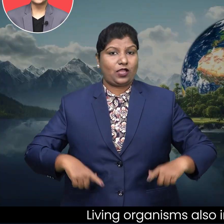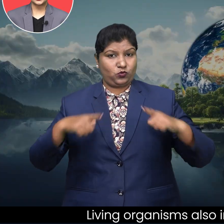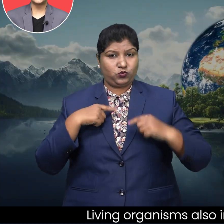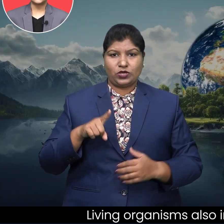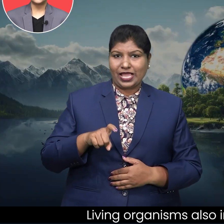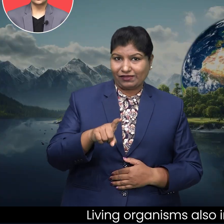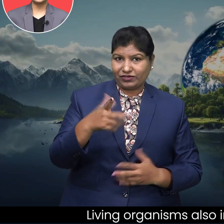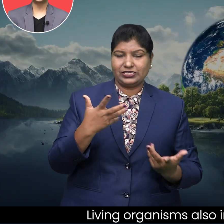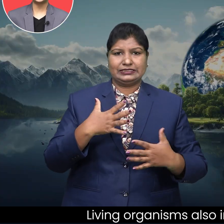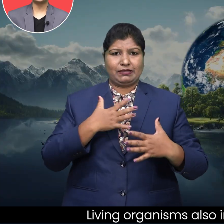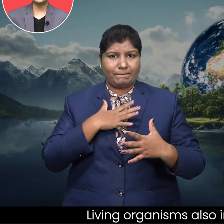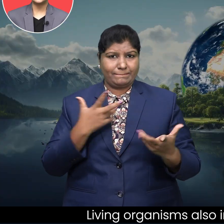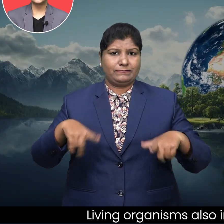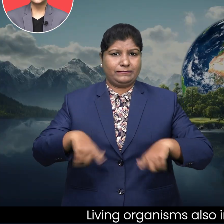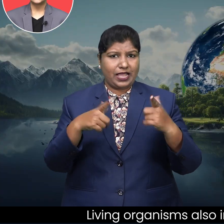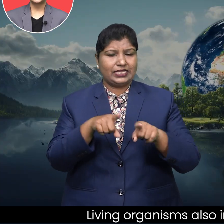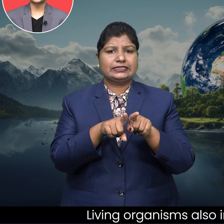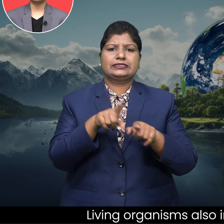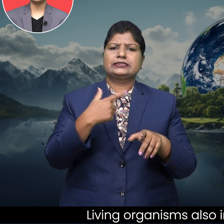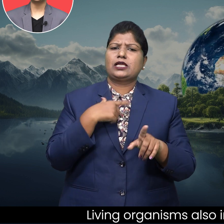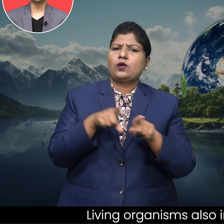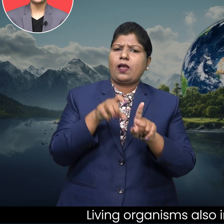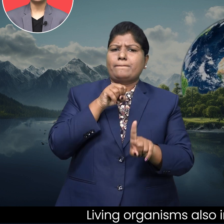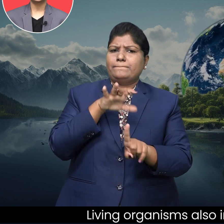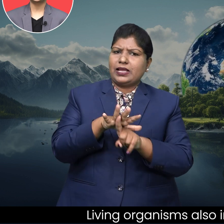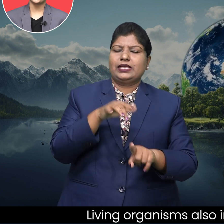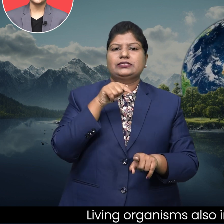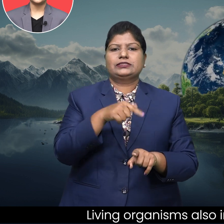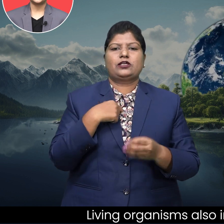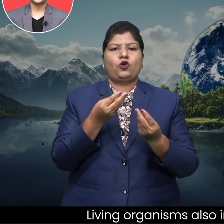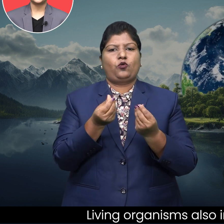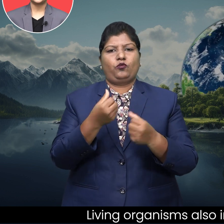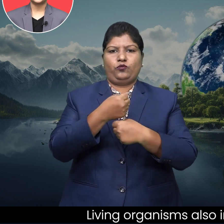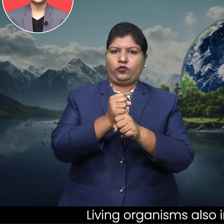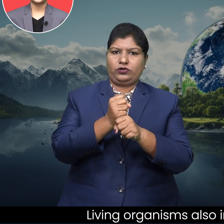Living organisms also influence the formation of soil.